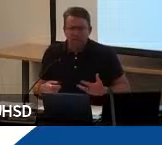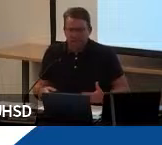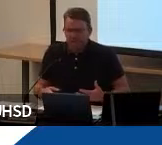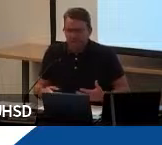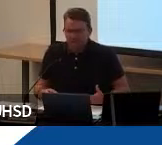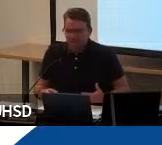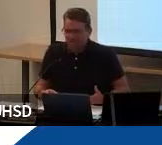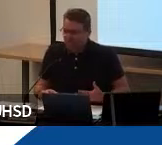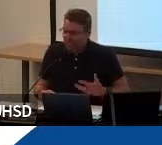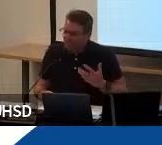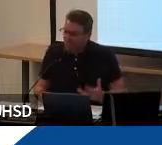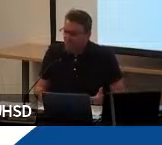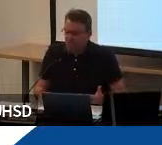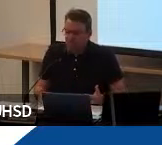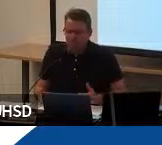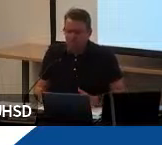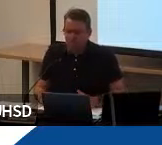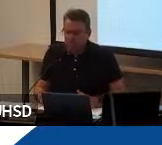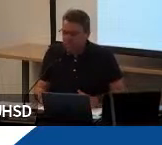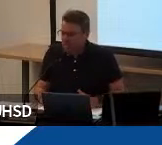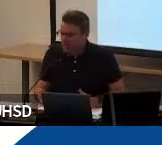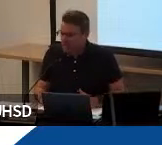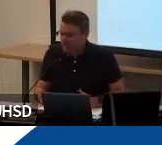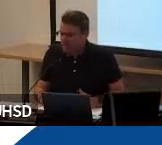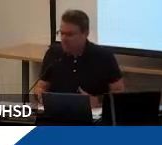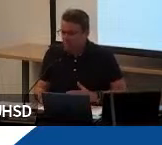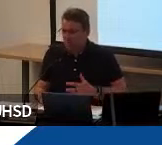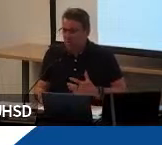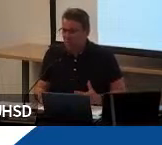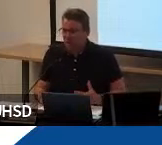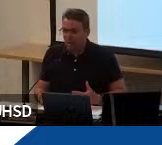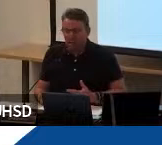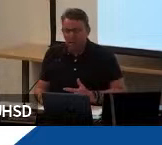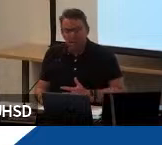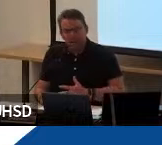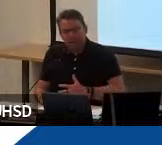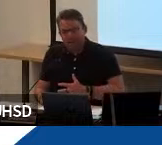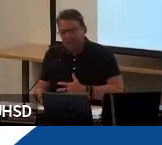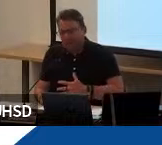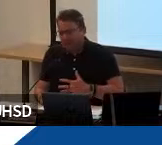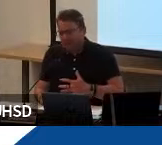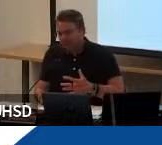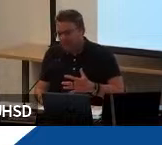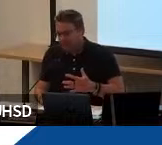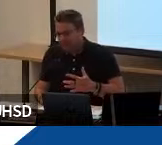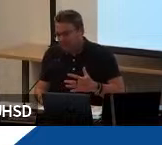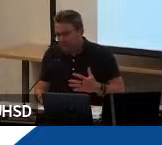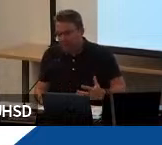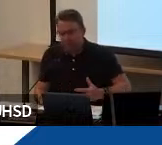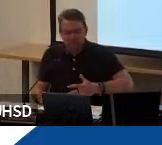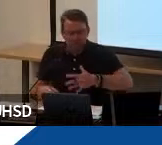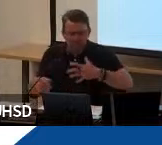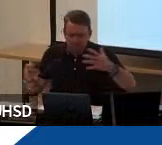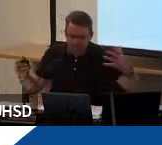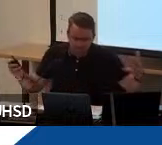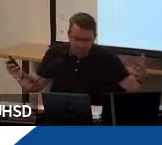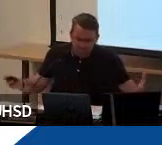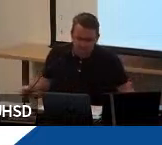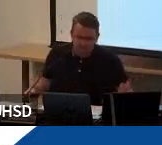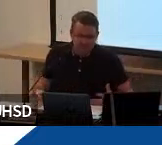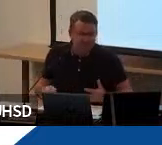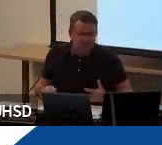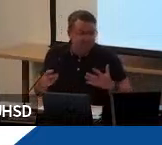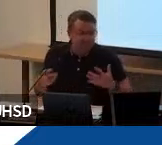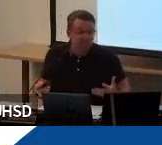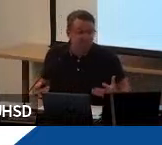improvement. And if you go to the kitchens at each of our school districts, you walk in, you know, the chefs and